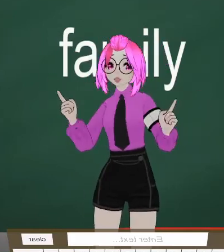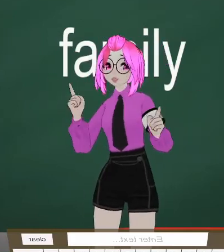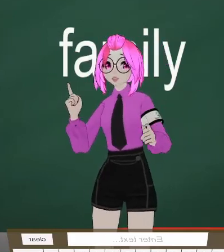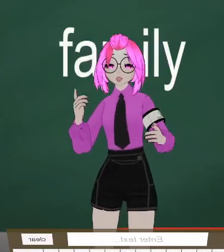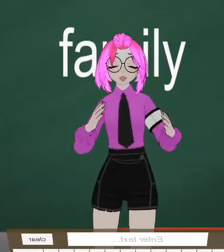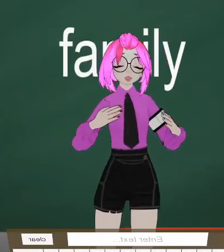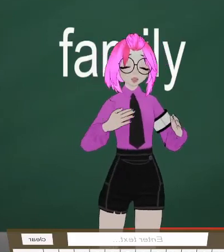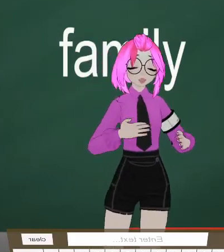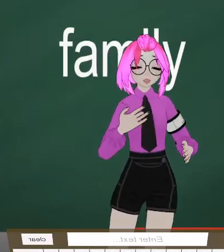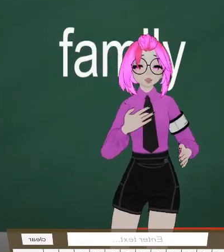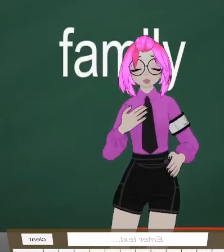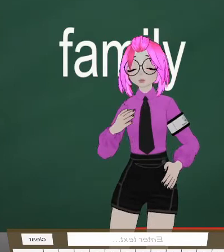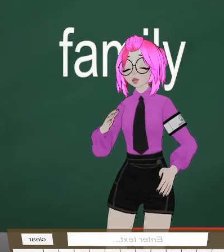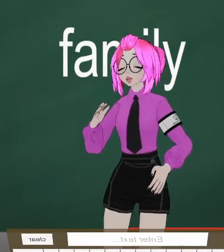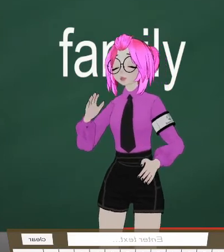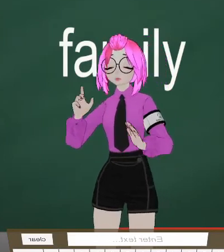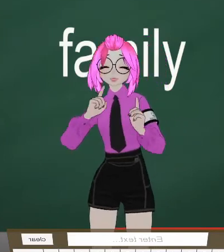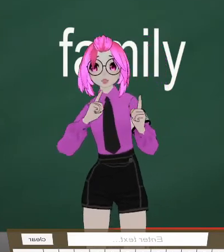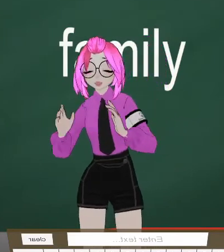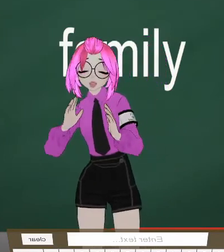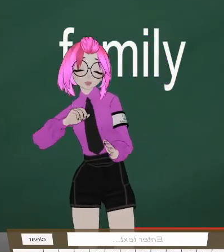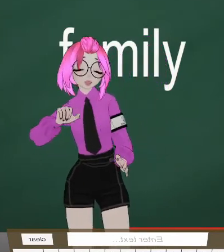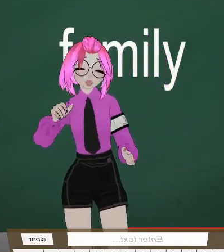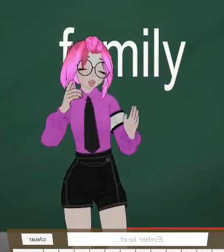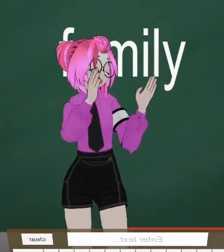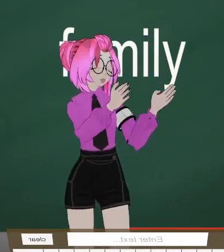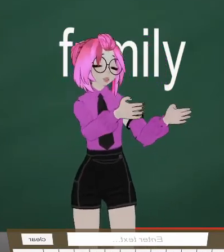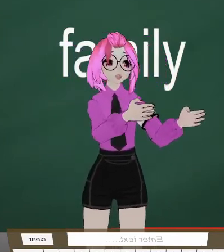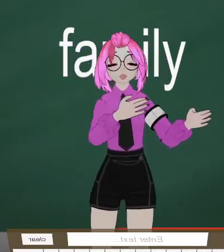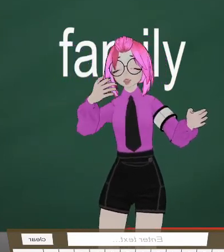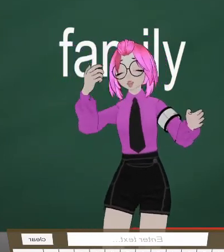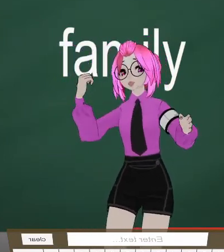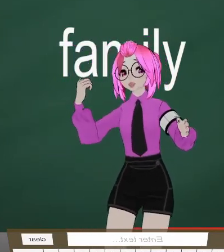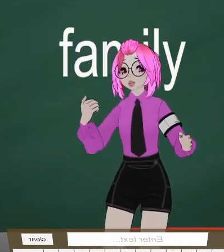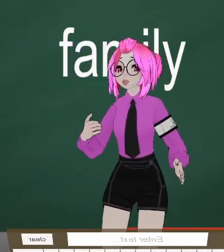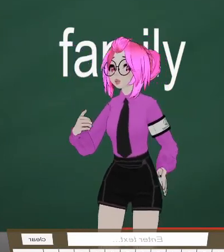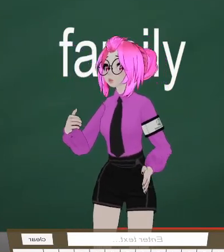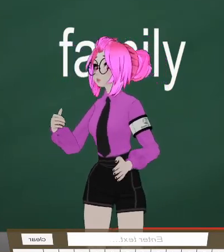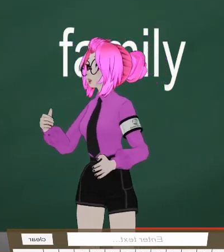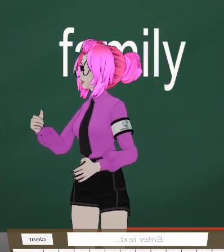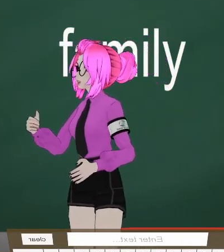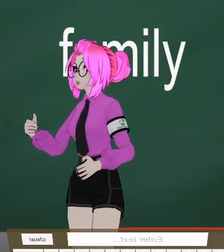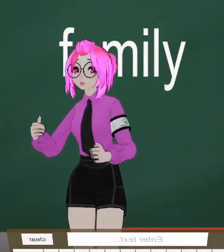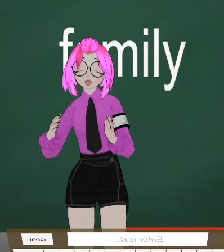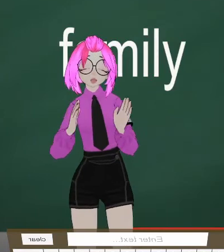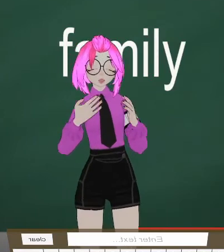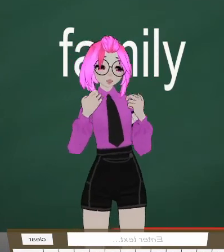you guys here i want you guys to feel like you can talk to anyone sitting next to you or sitting behind you and i really want